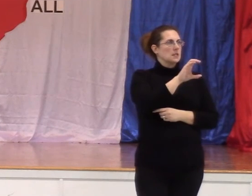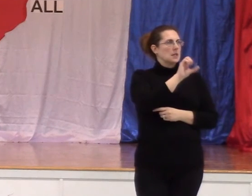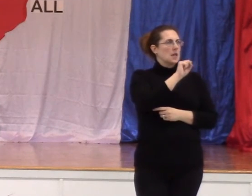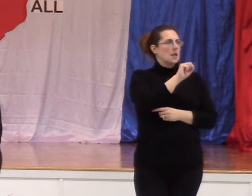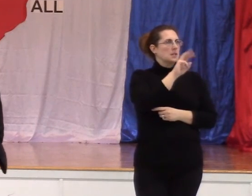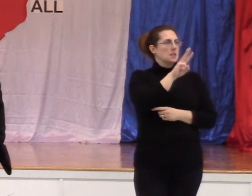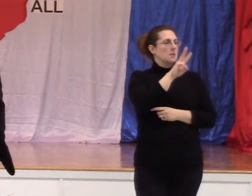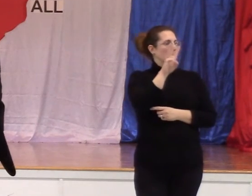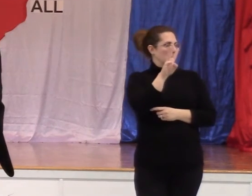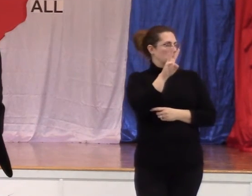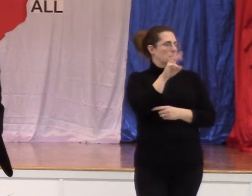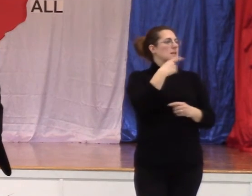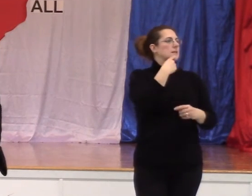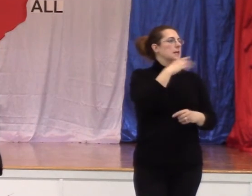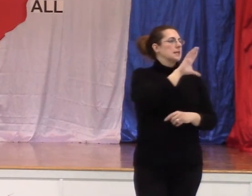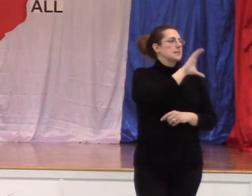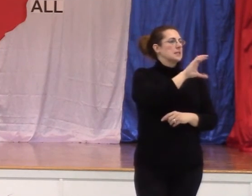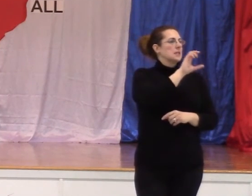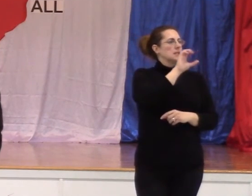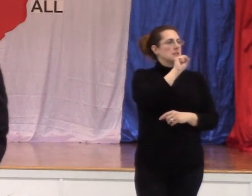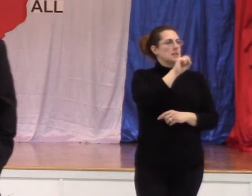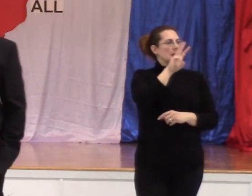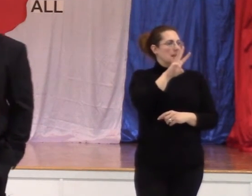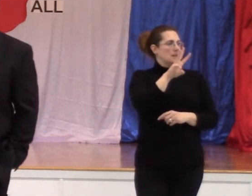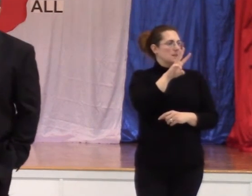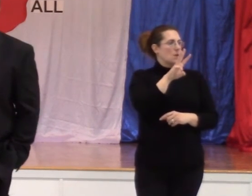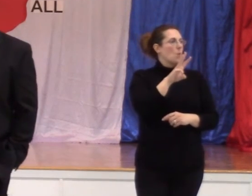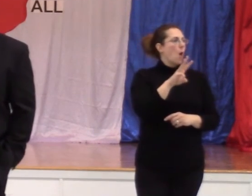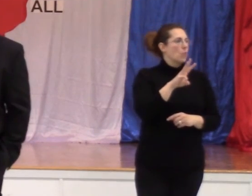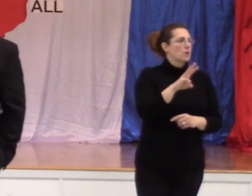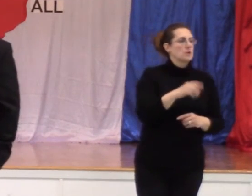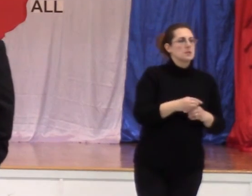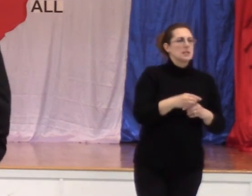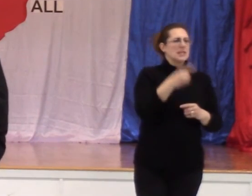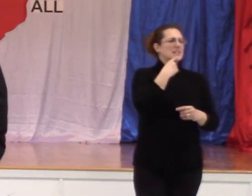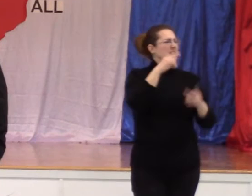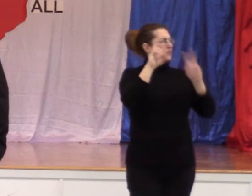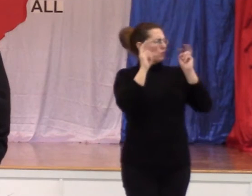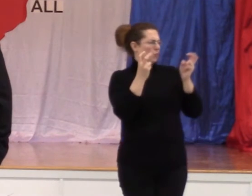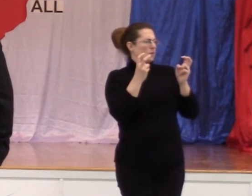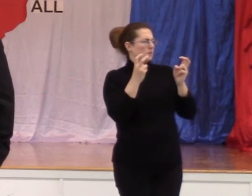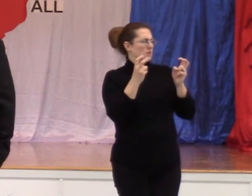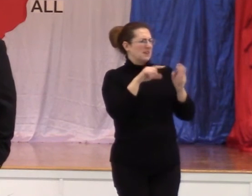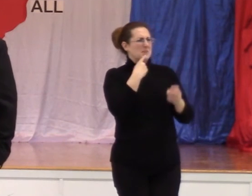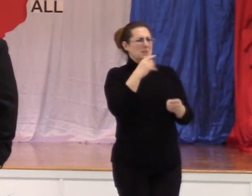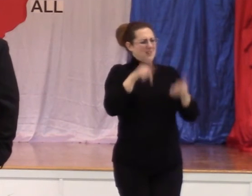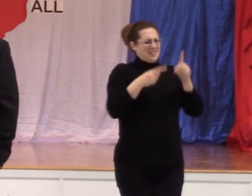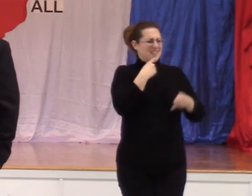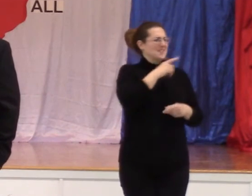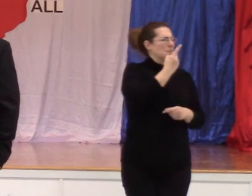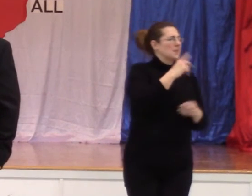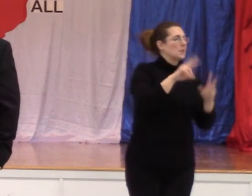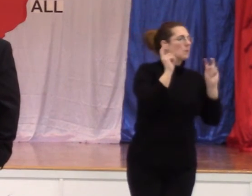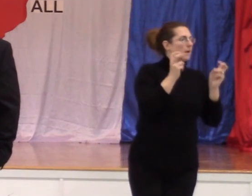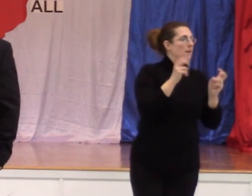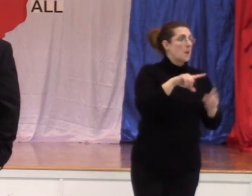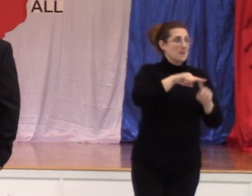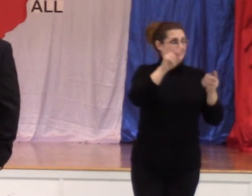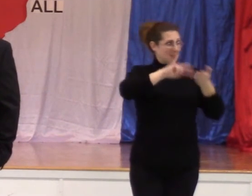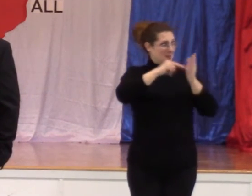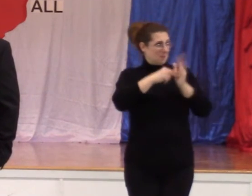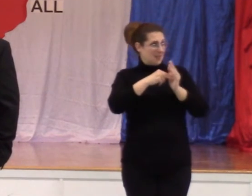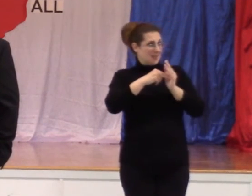genuine, real theologian. They just say, he just makes quotes. He's a repristinator. Well, that's what it means to be a